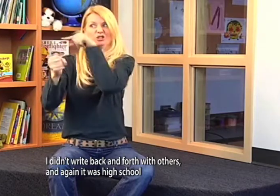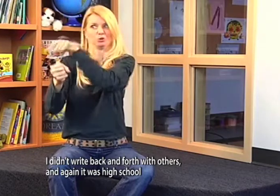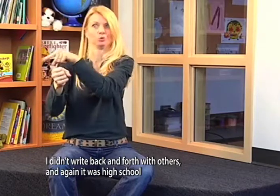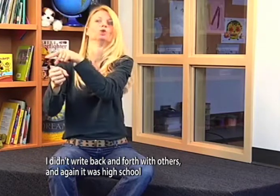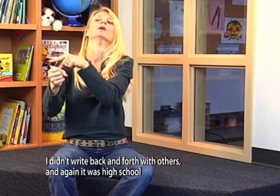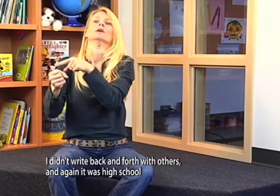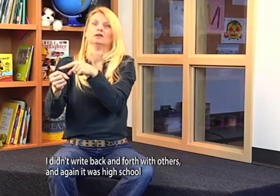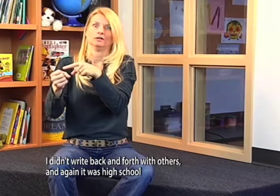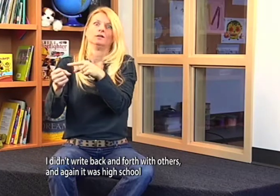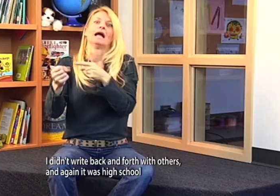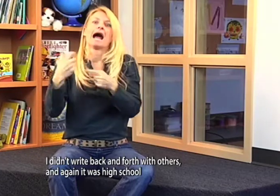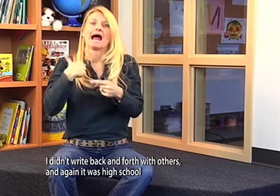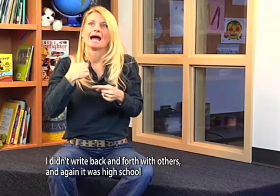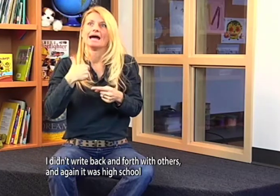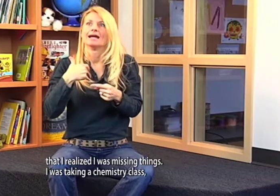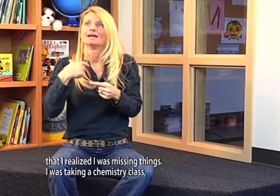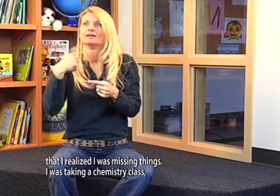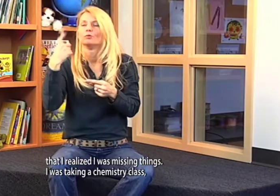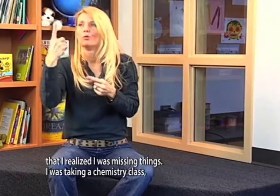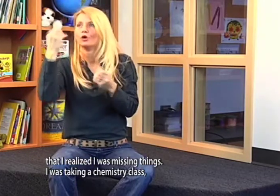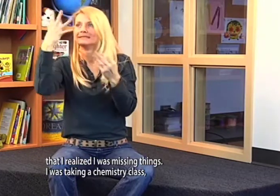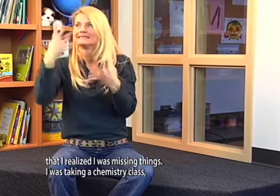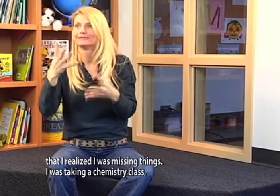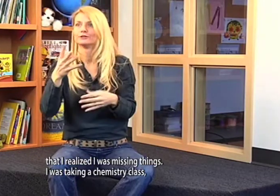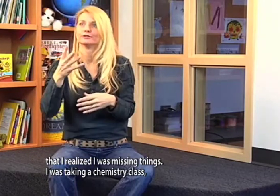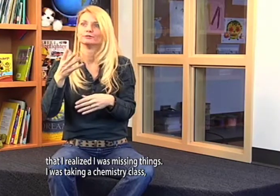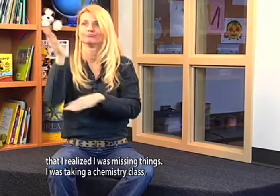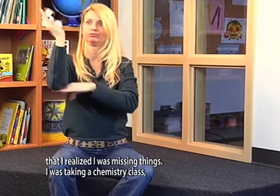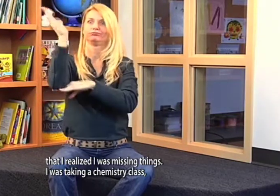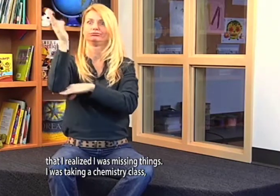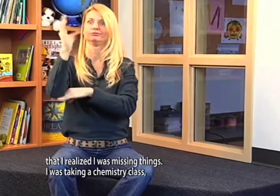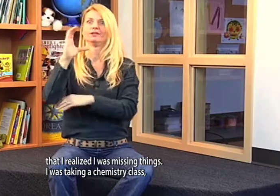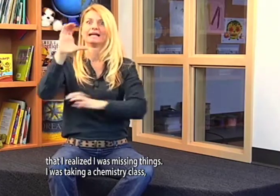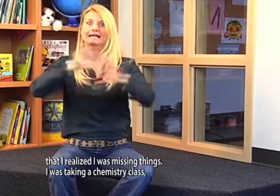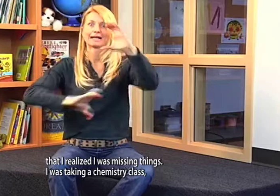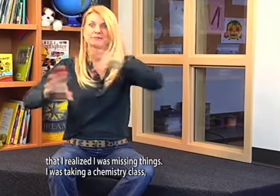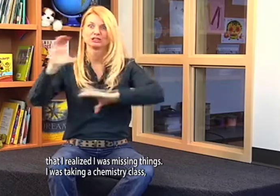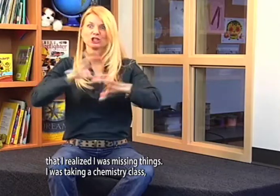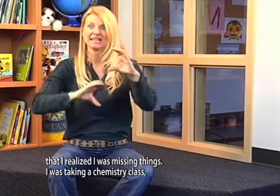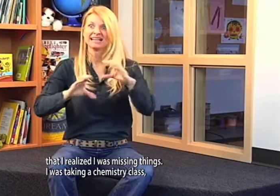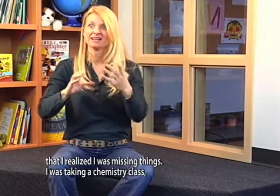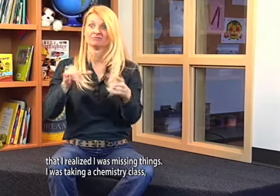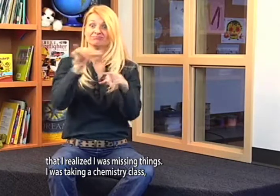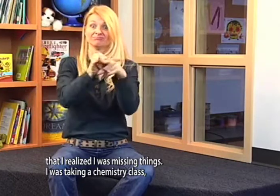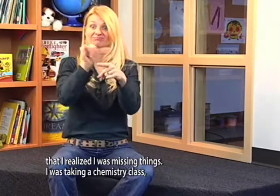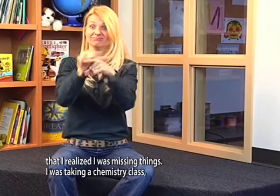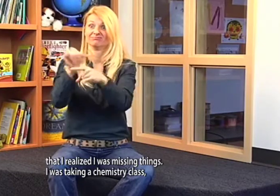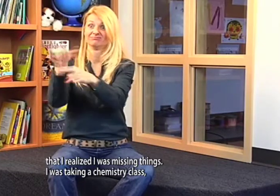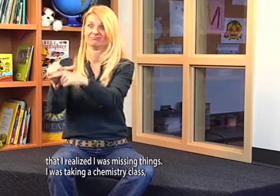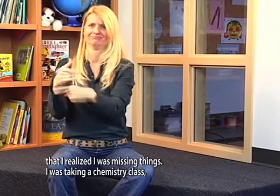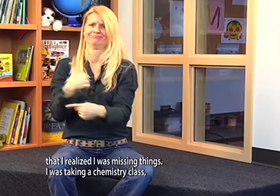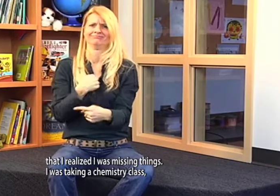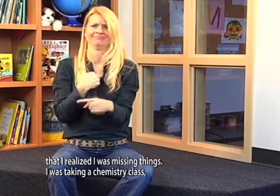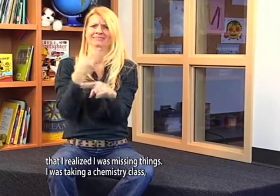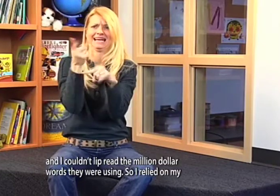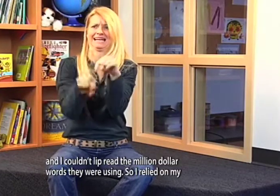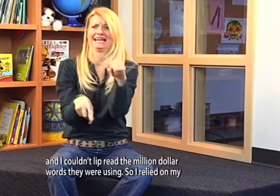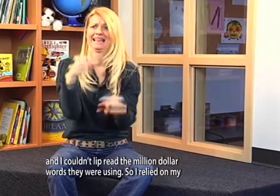others. And again, it was high school that I realized I was missing things. I was taking a chemistry class, and I